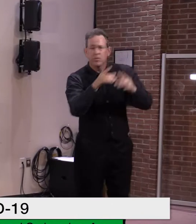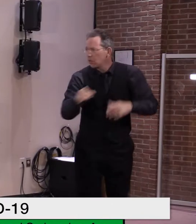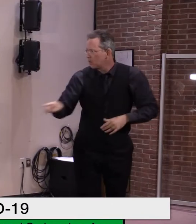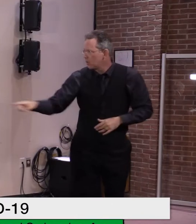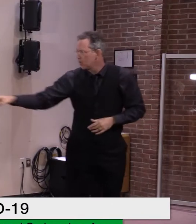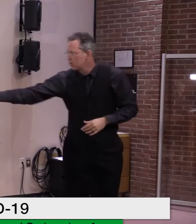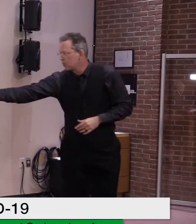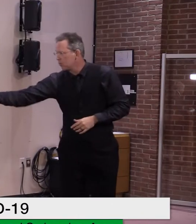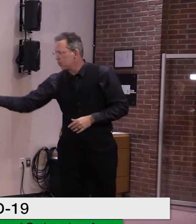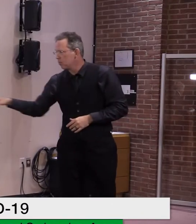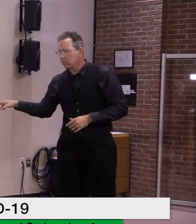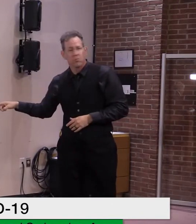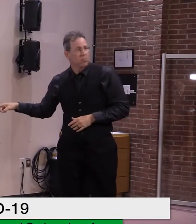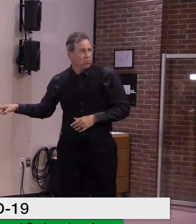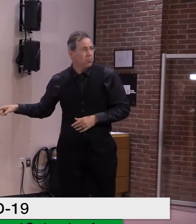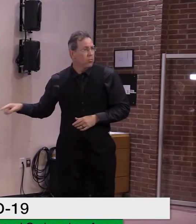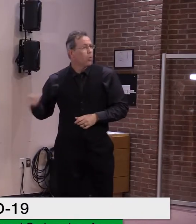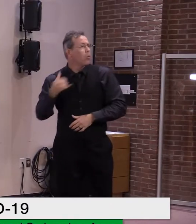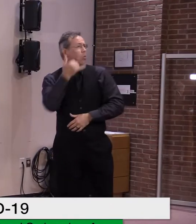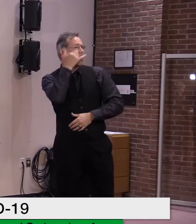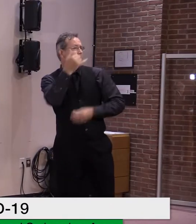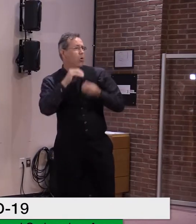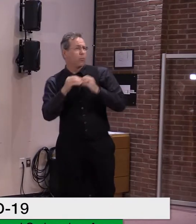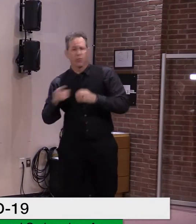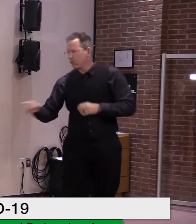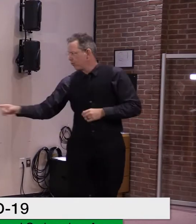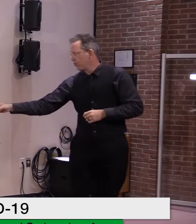healthvermont.gov/myvaccine or call